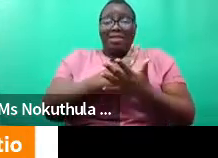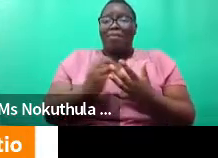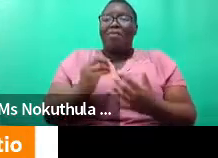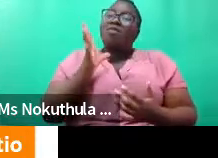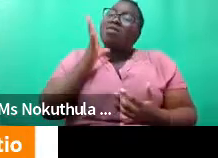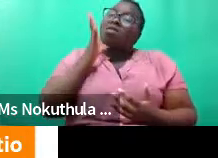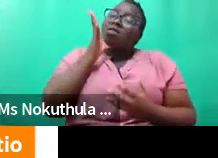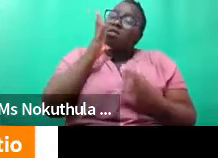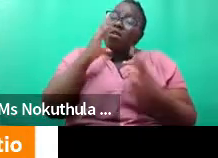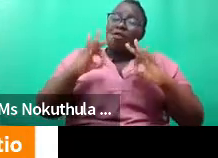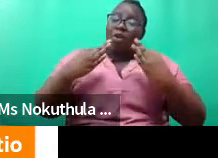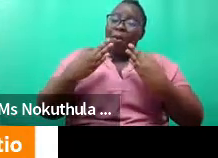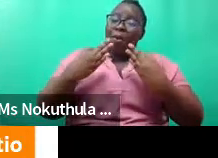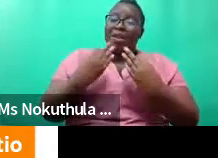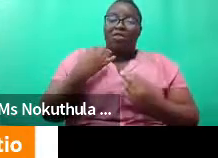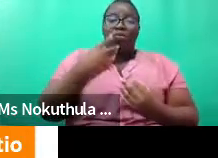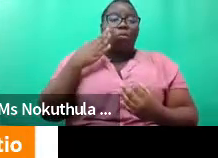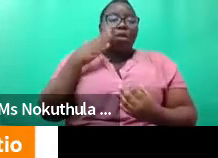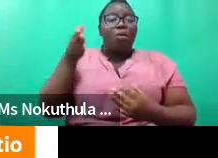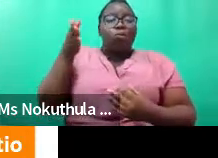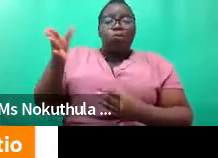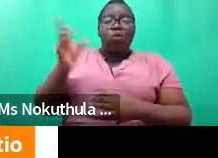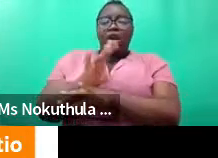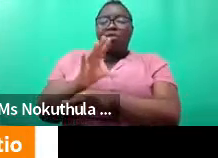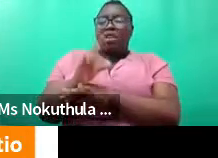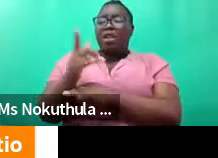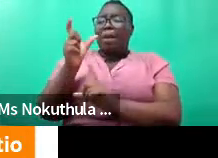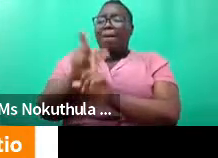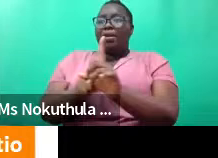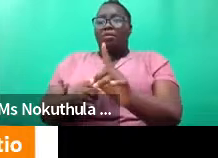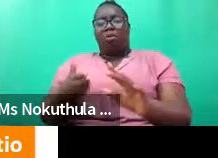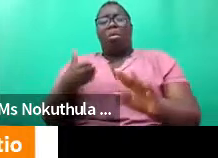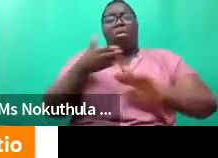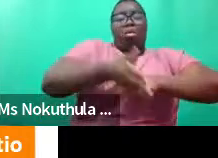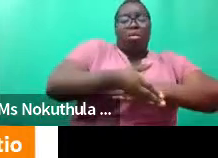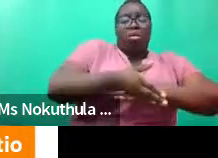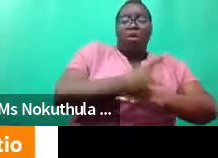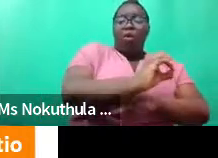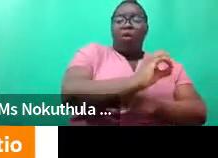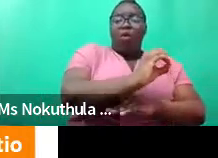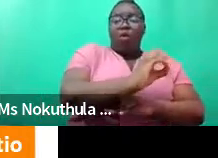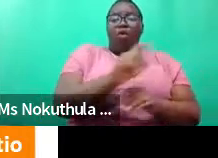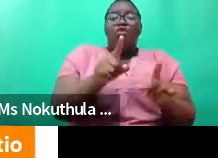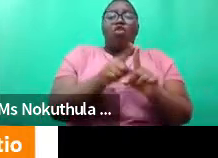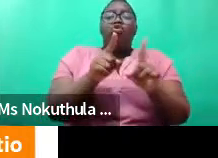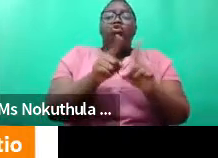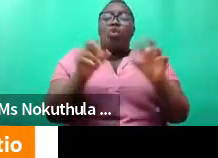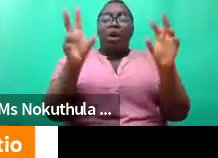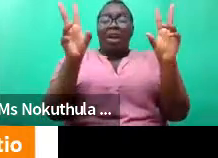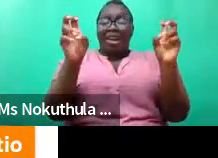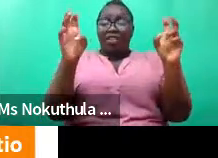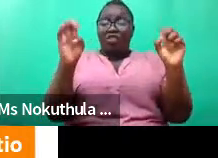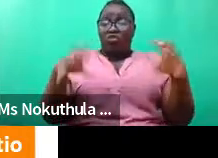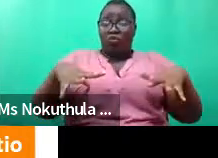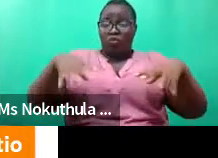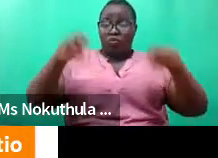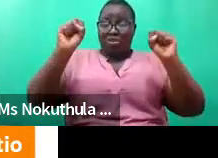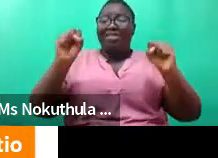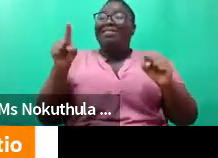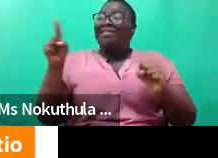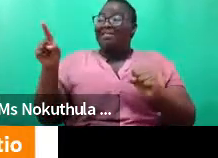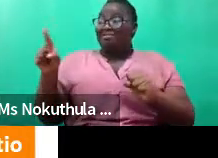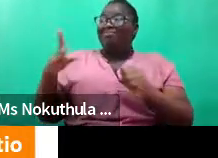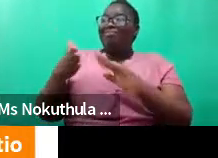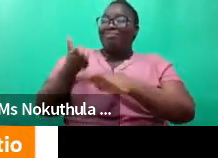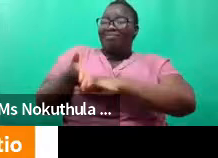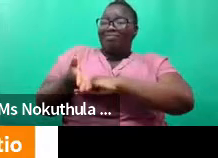they are attending, if someone walk in and distract them, they have to pause the counseling. And the issue of load shedding also was disturbing them. So others were